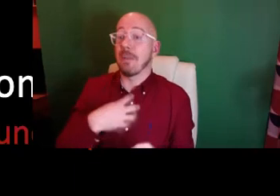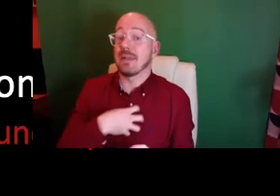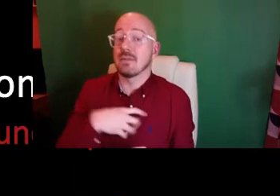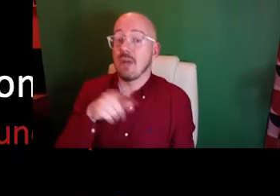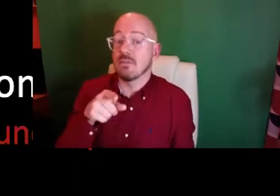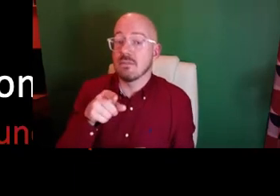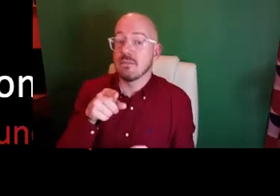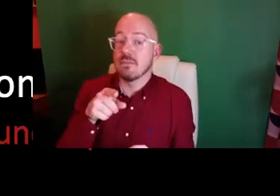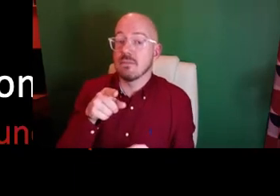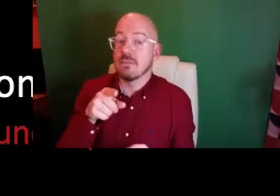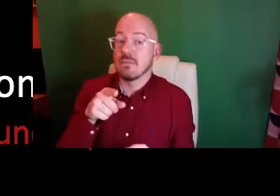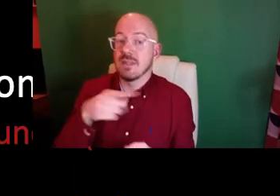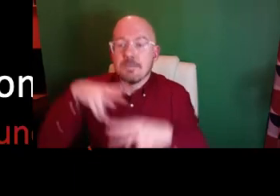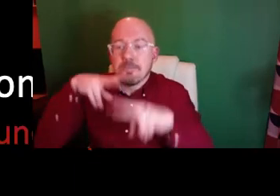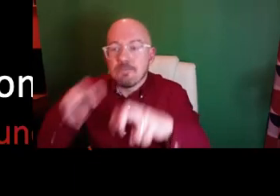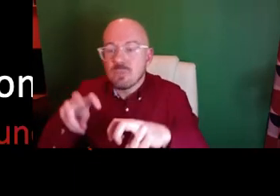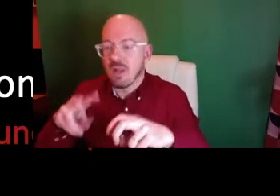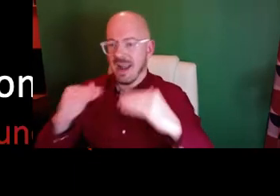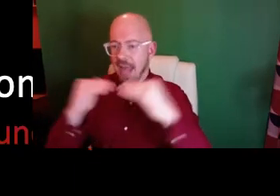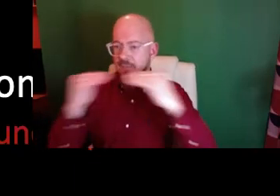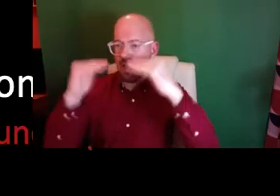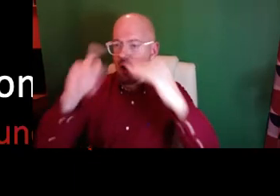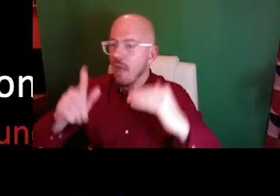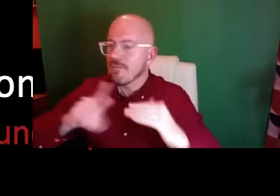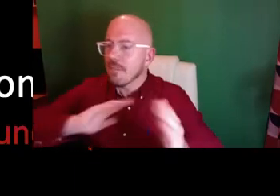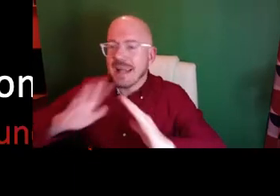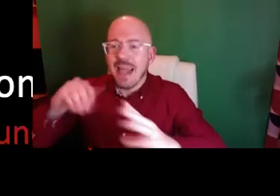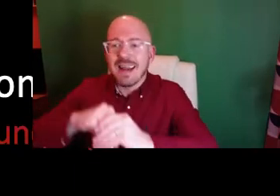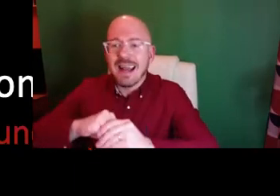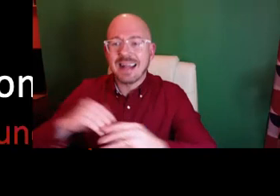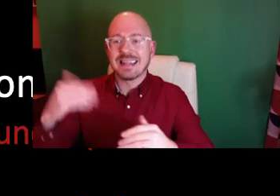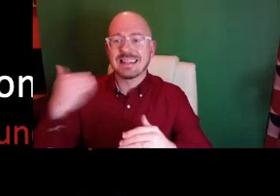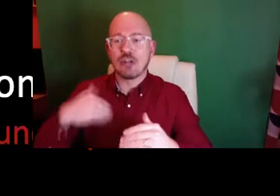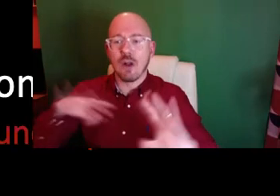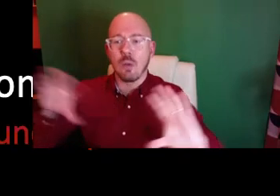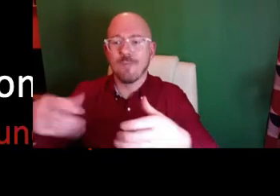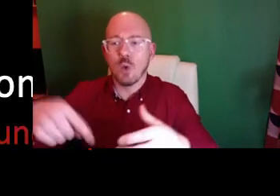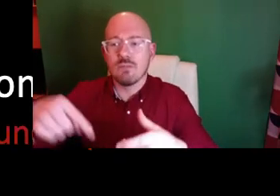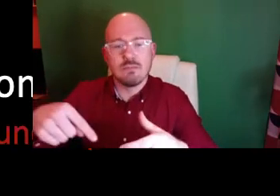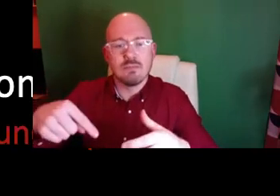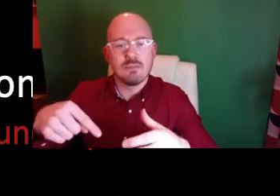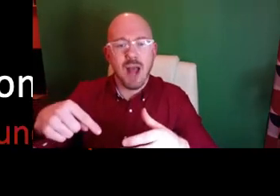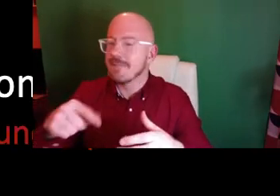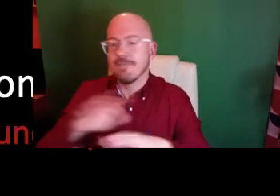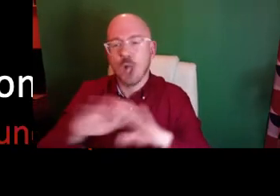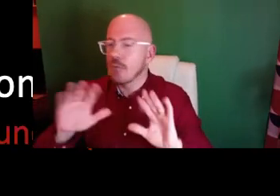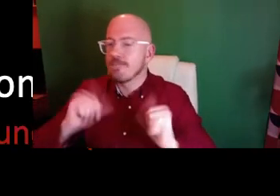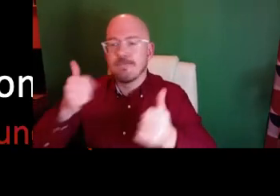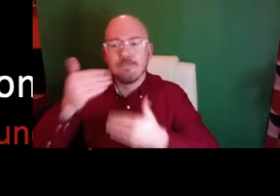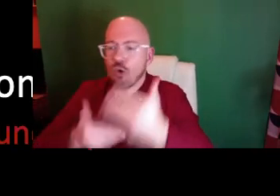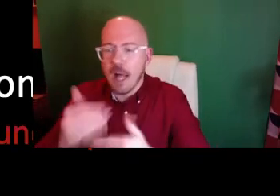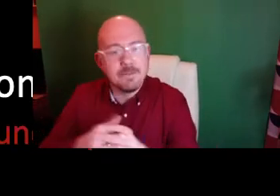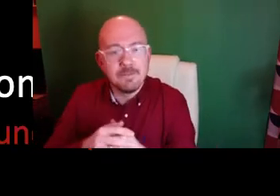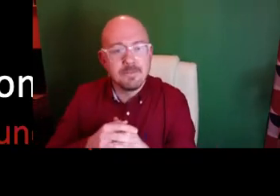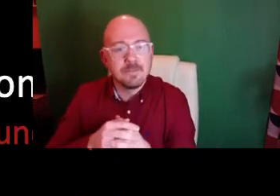seen any development of as yet. And the other is for the Scottish Government to look into the level of BSL held by teachers and support